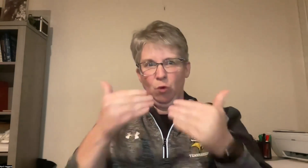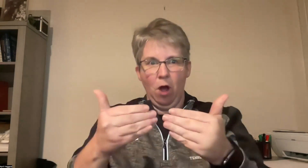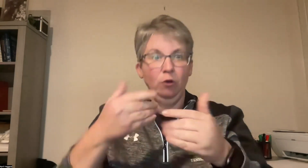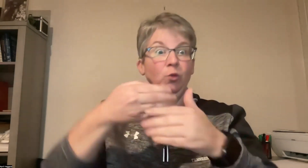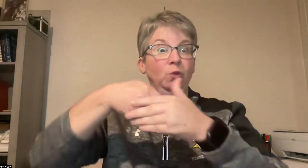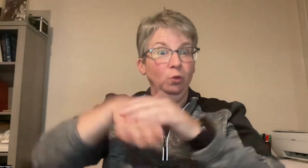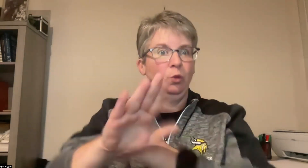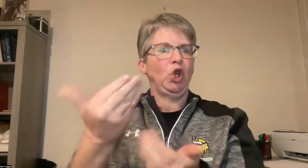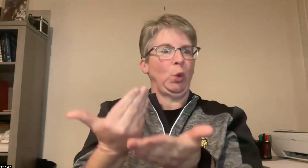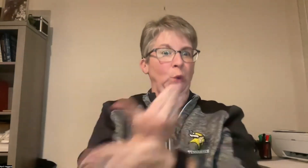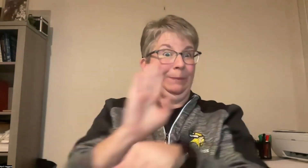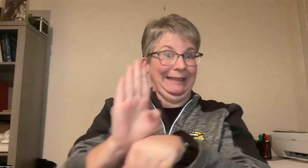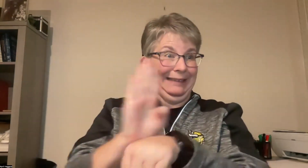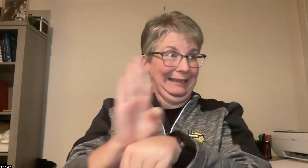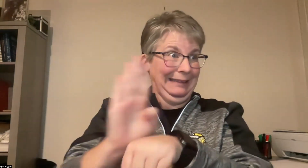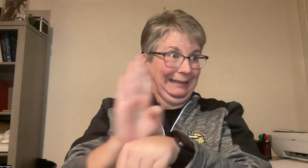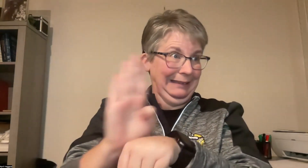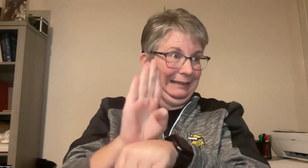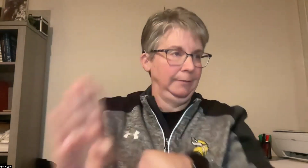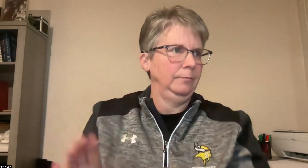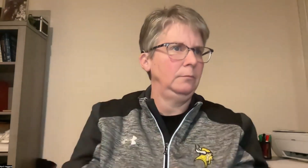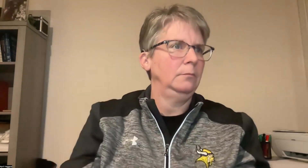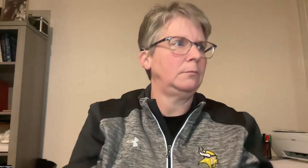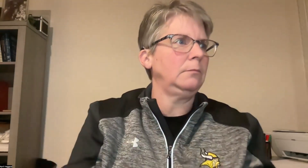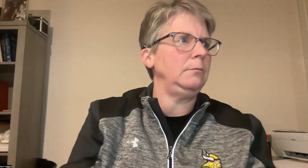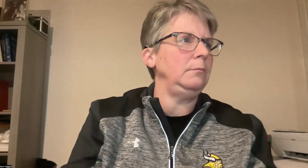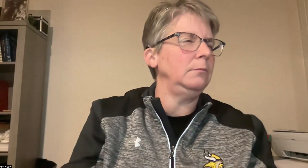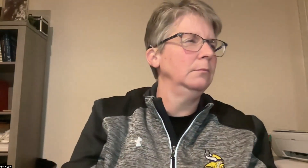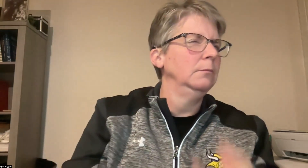Okay. All right. Now we'll move on to new business.